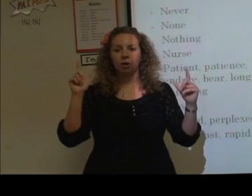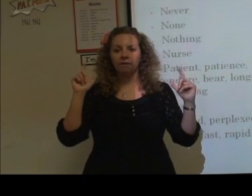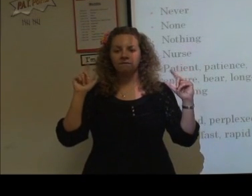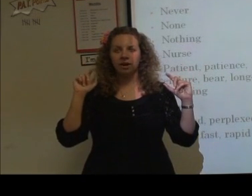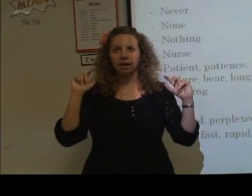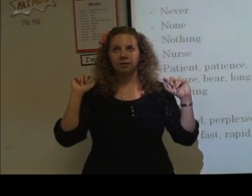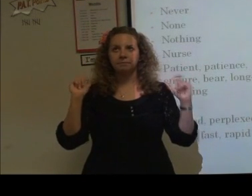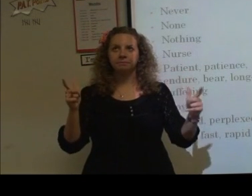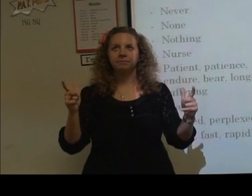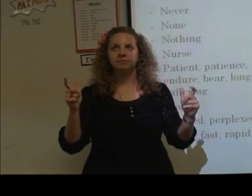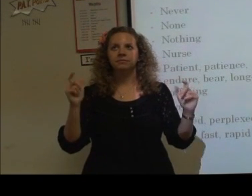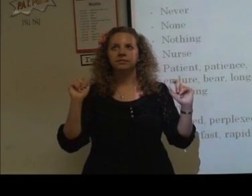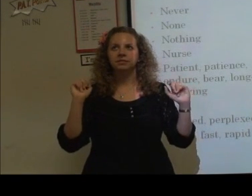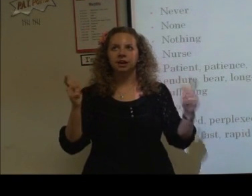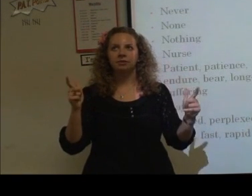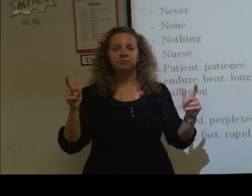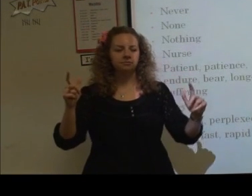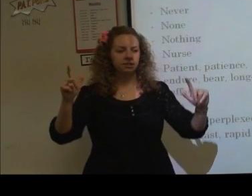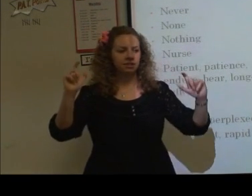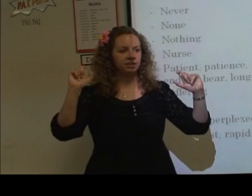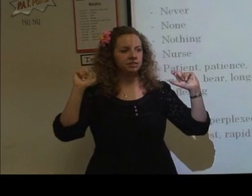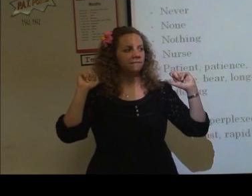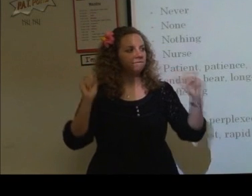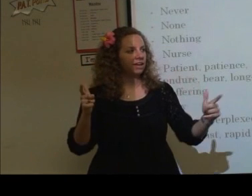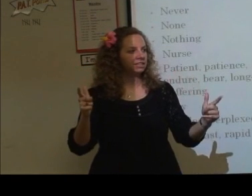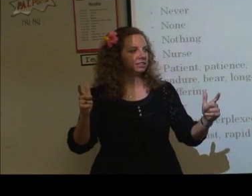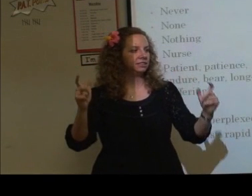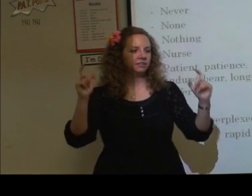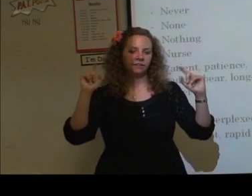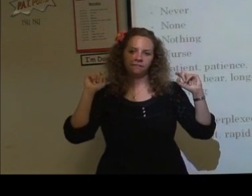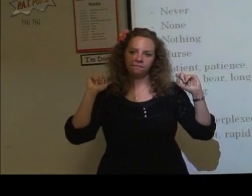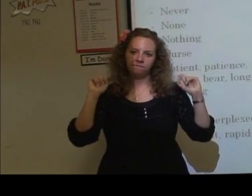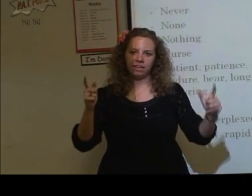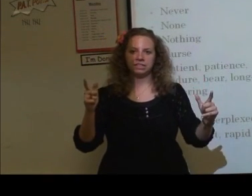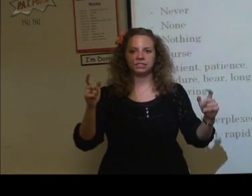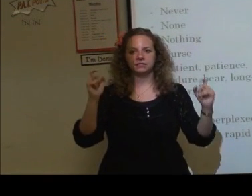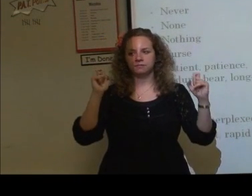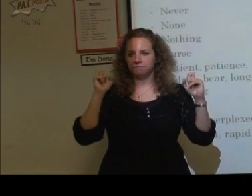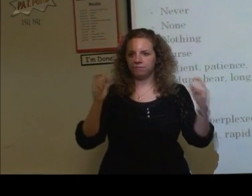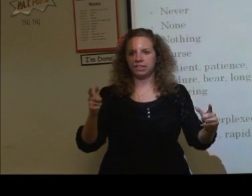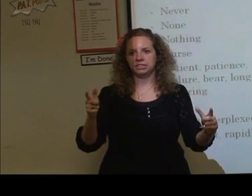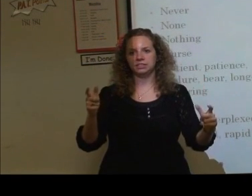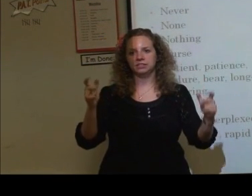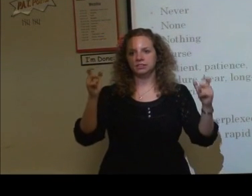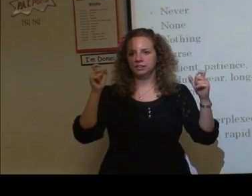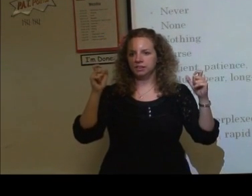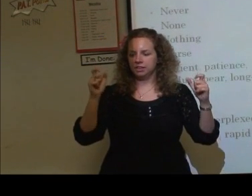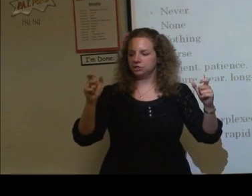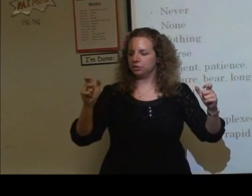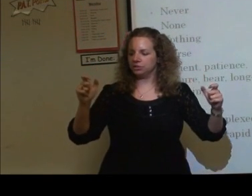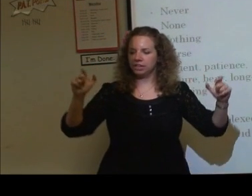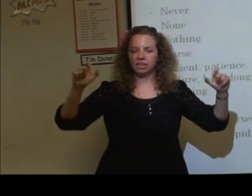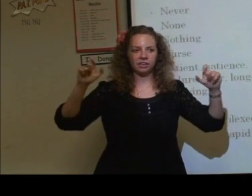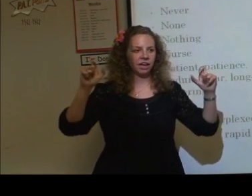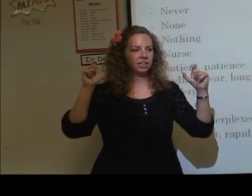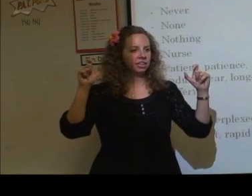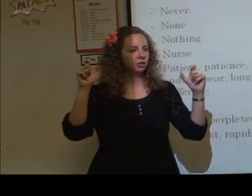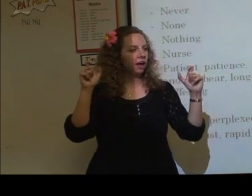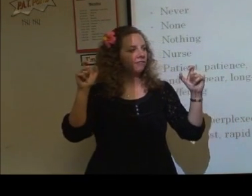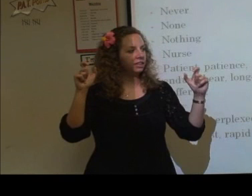go out like this, fast, fast, fast. And so it's like kind of like you have like